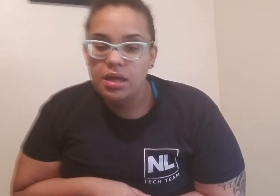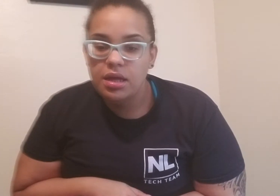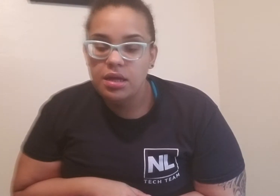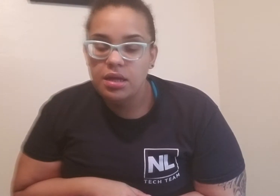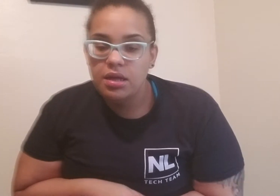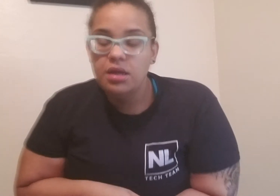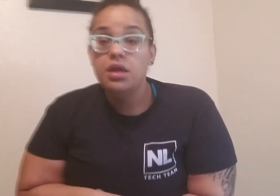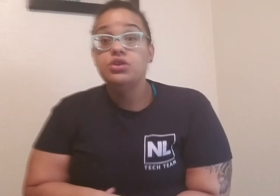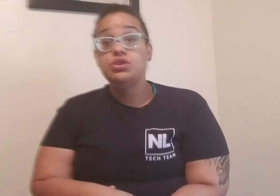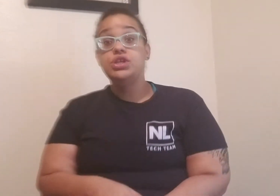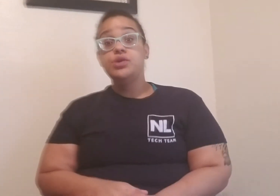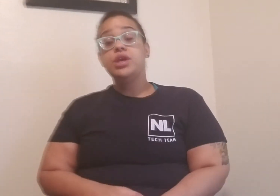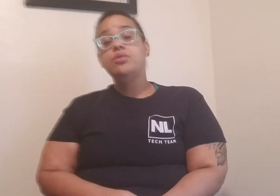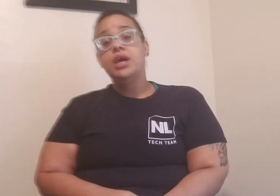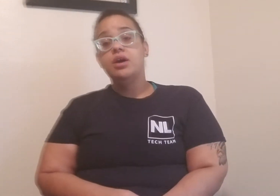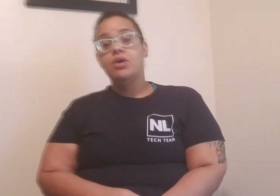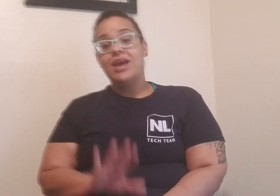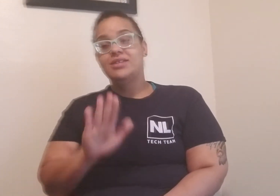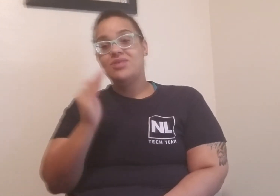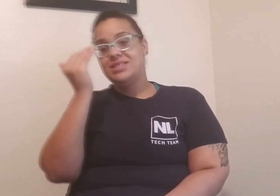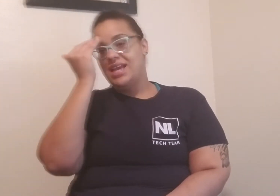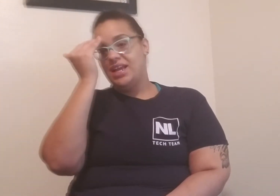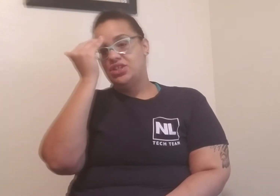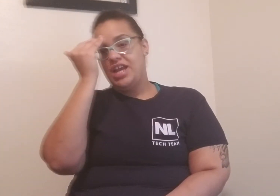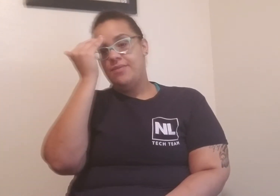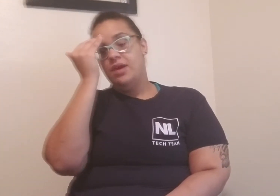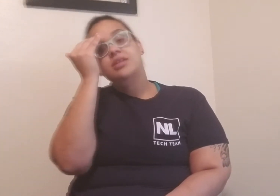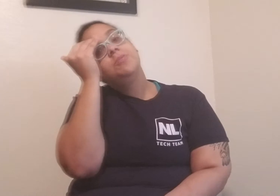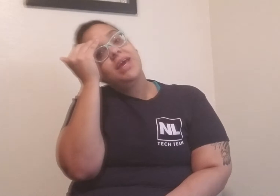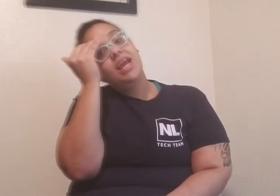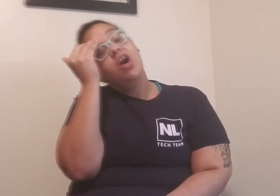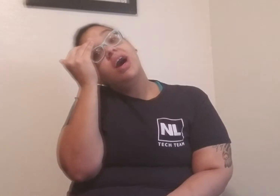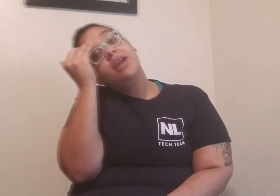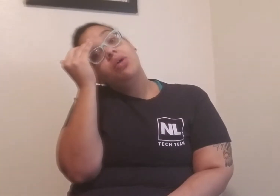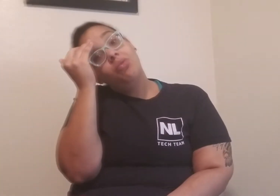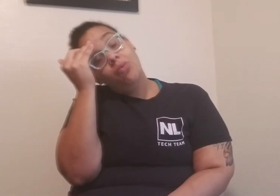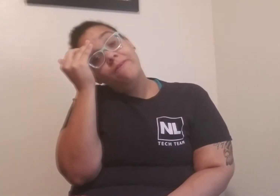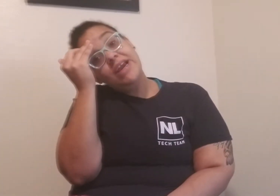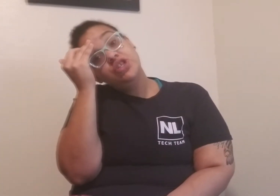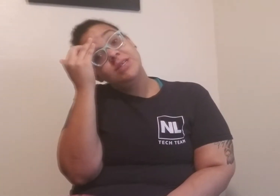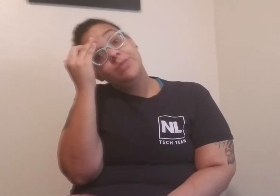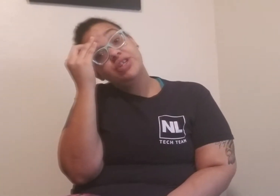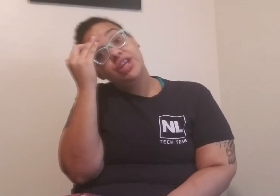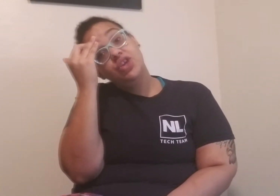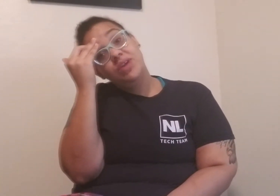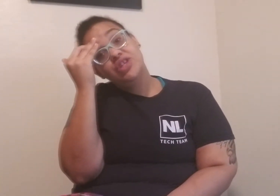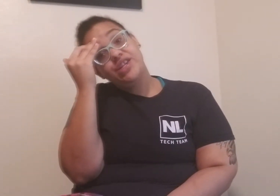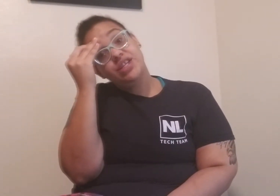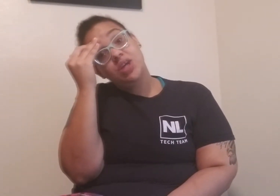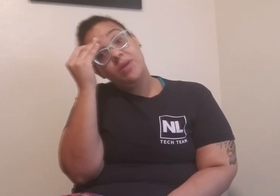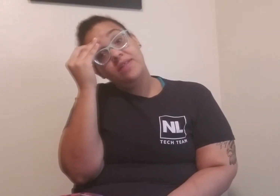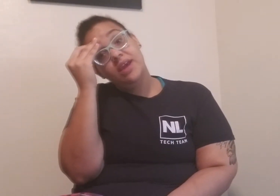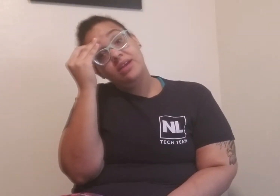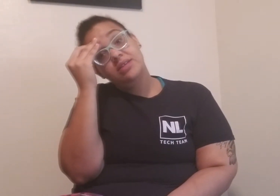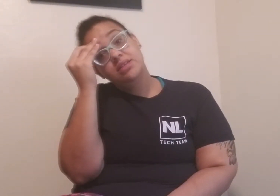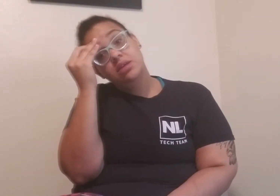Do you know, okay, so this hand shape, depending on facial expression, you can change it to so many things.